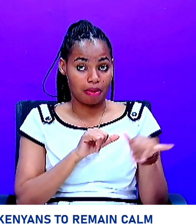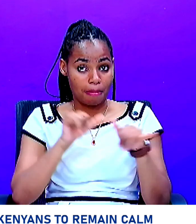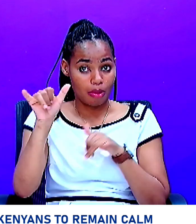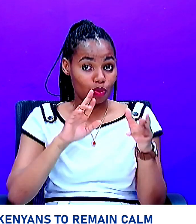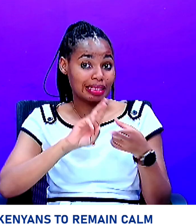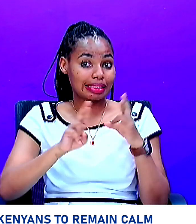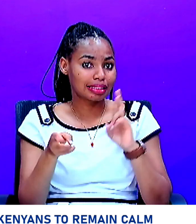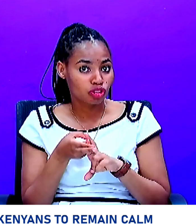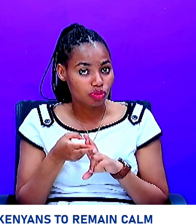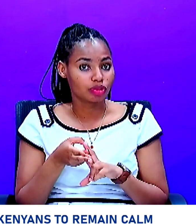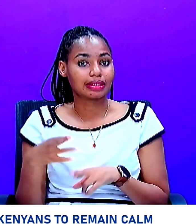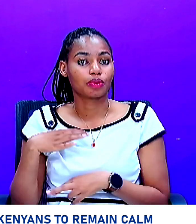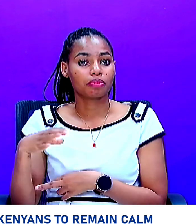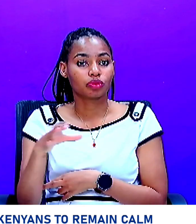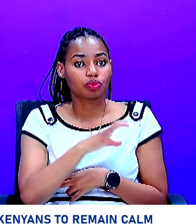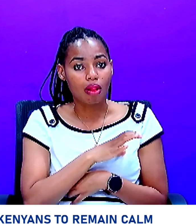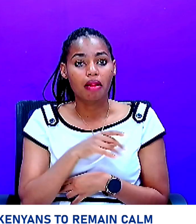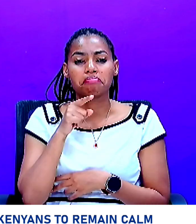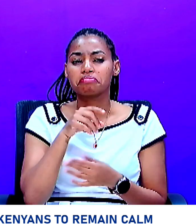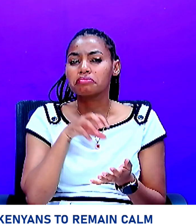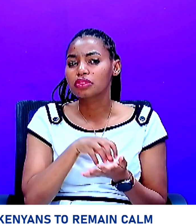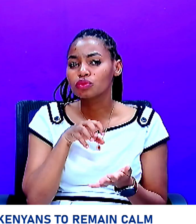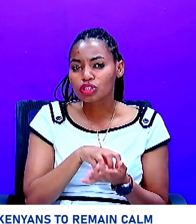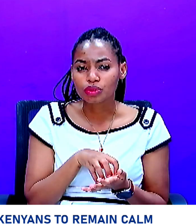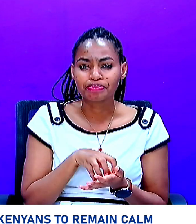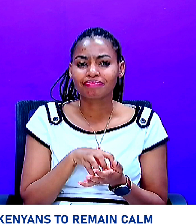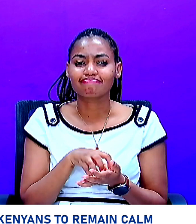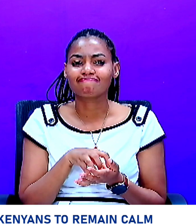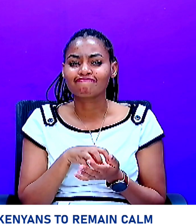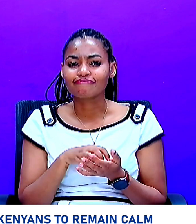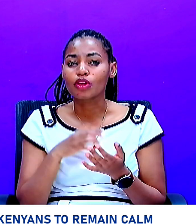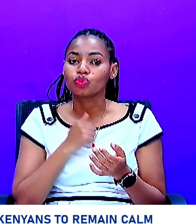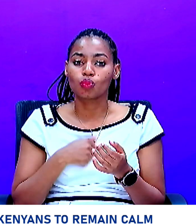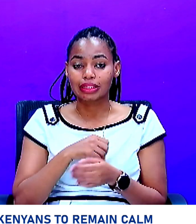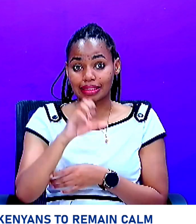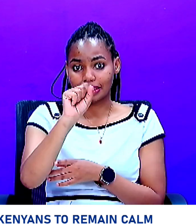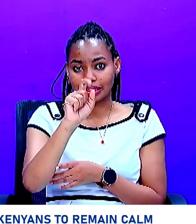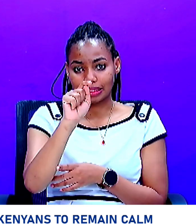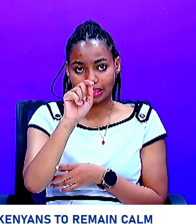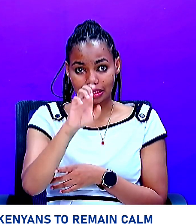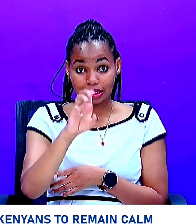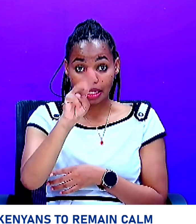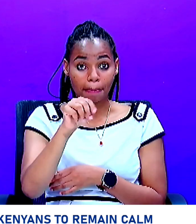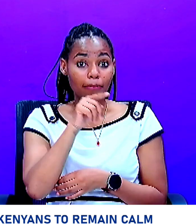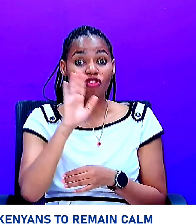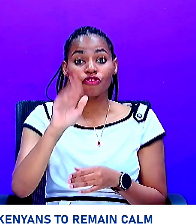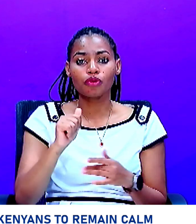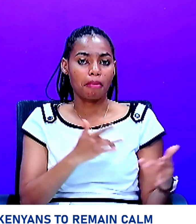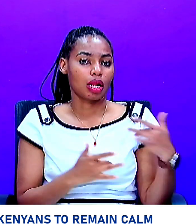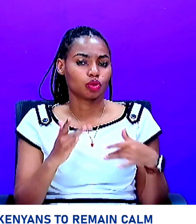The reviews, which was initiated by the U.S. Senate Foreign Relations Committee, stems